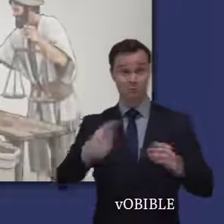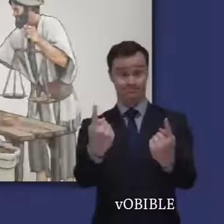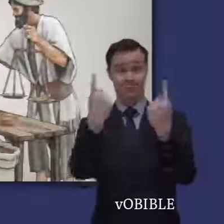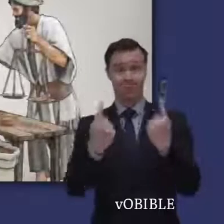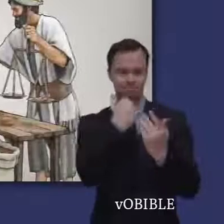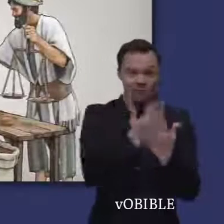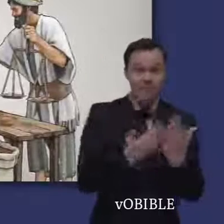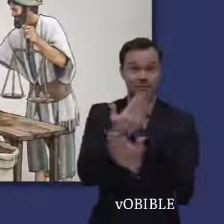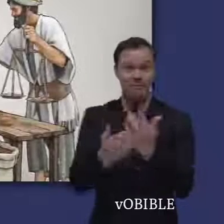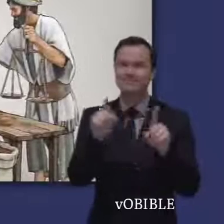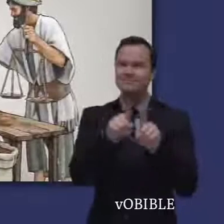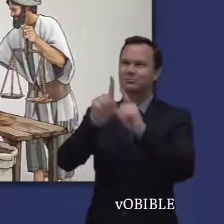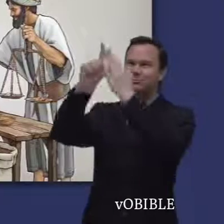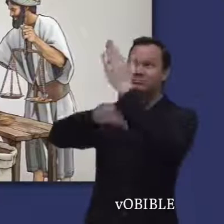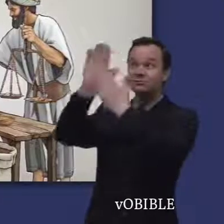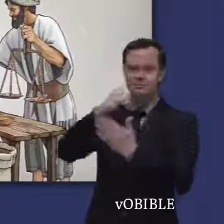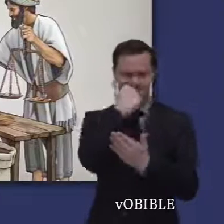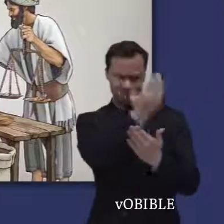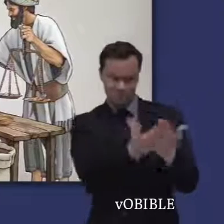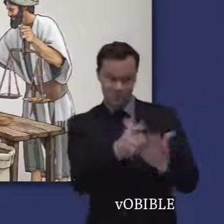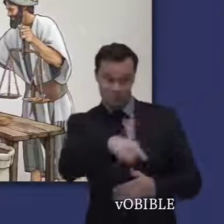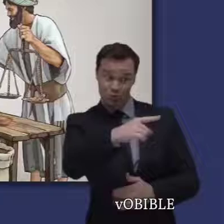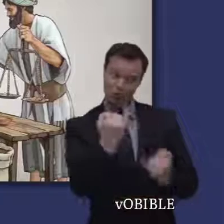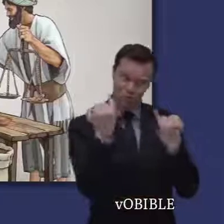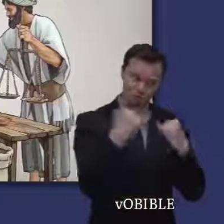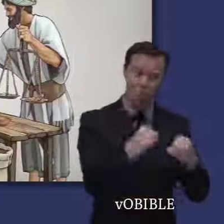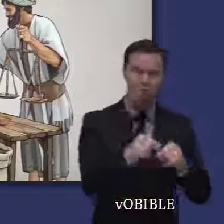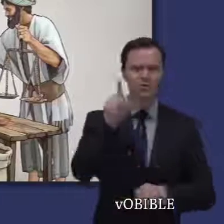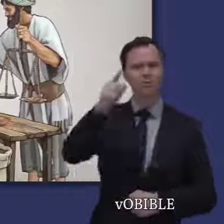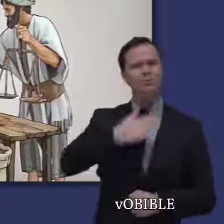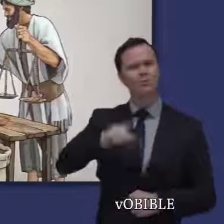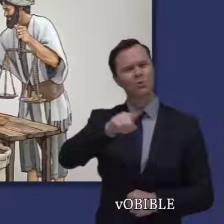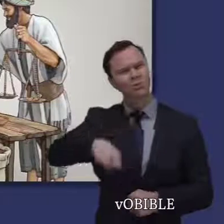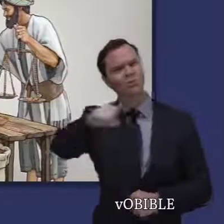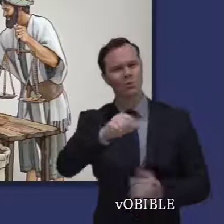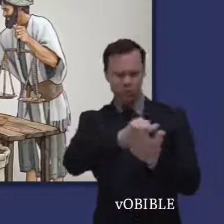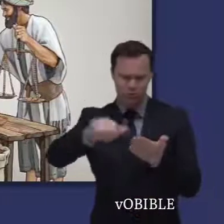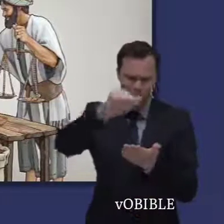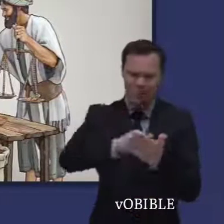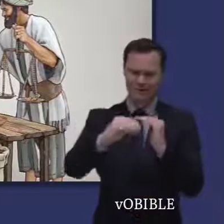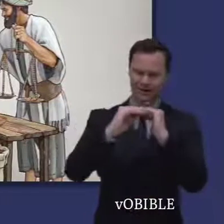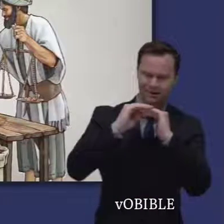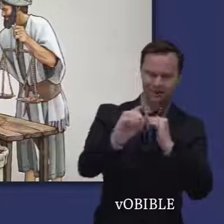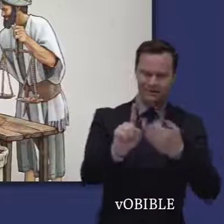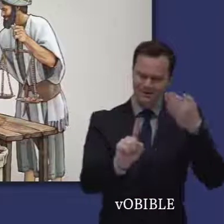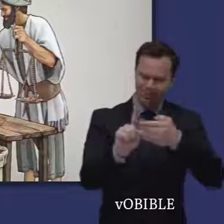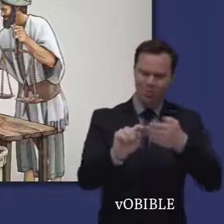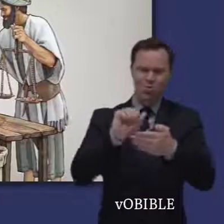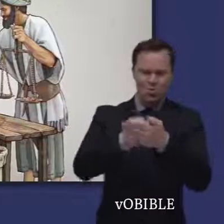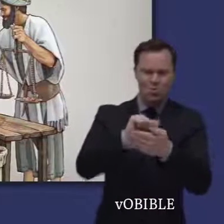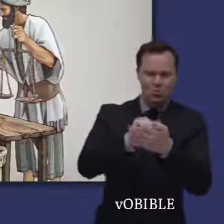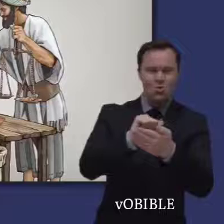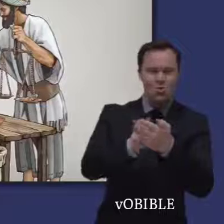As if conducting a legal case, Jehovah requires His people to exercise justice, to cherish loyalty, and to